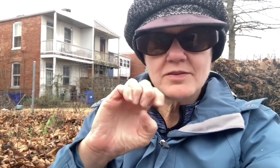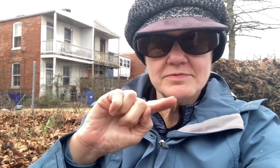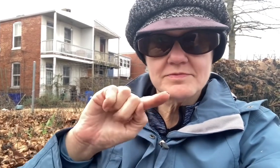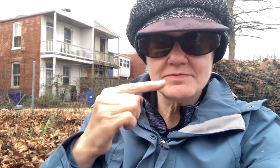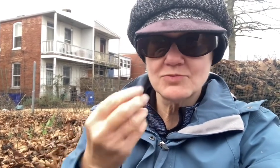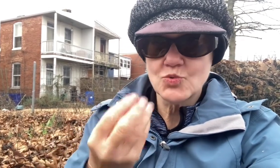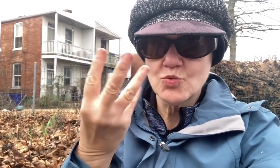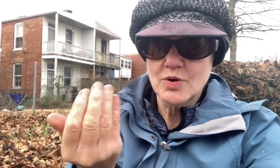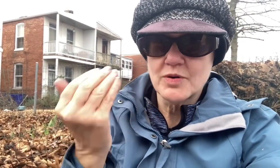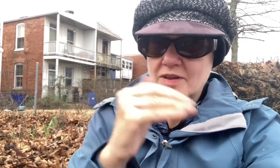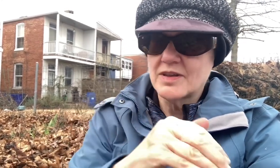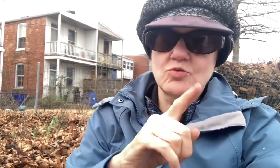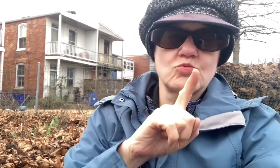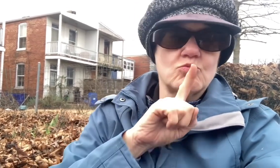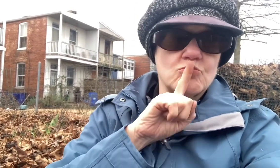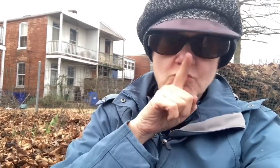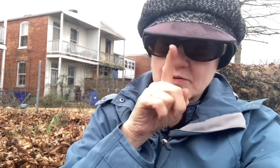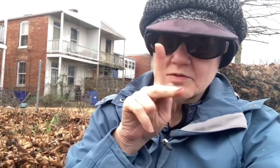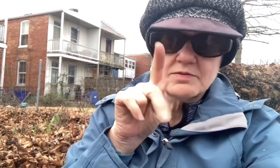the leaves.